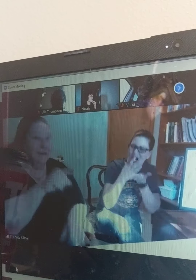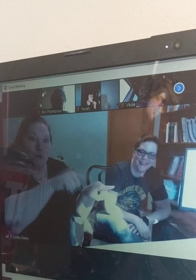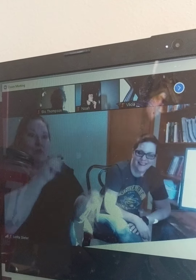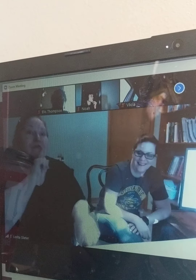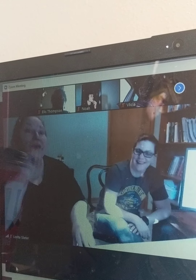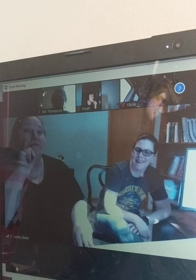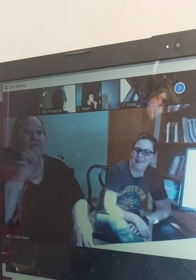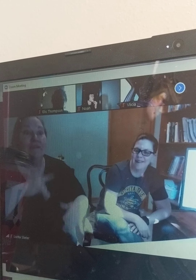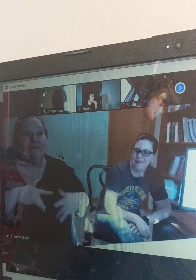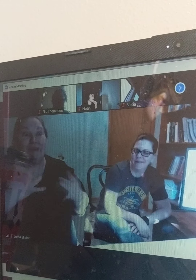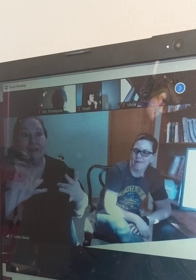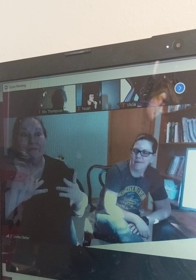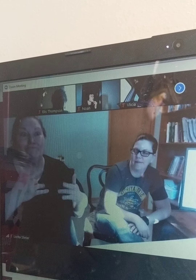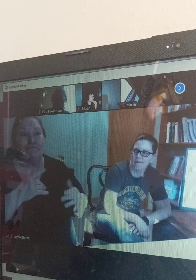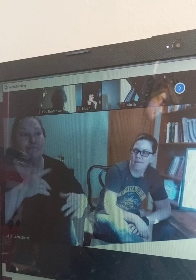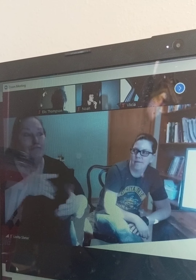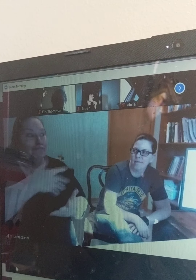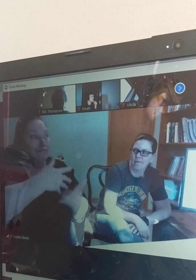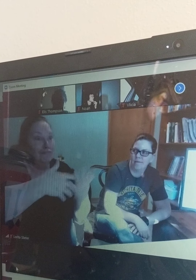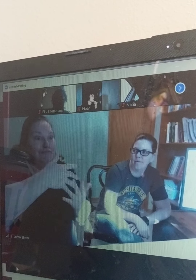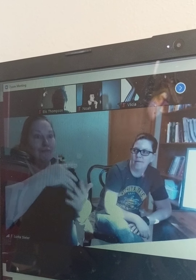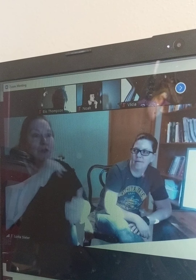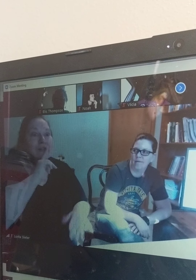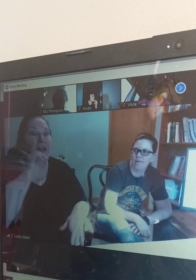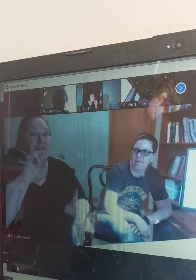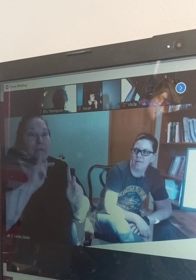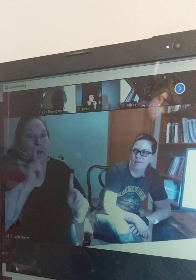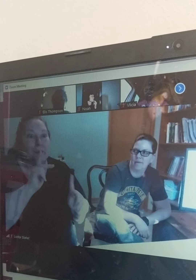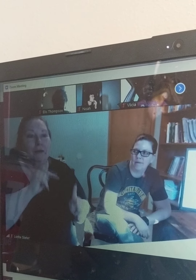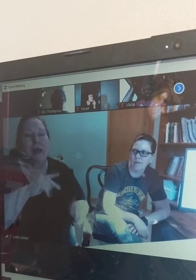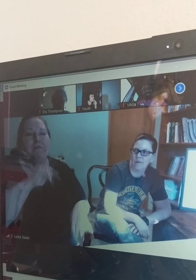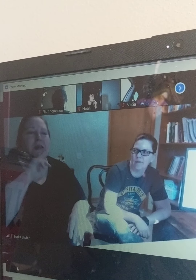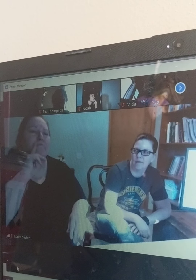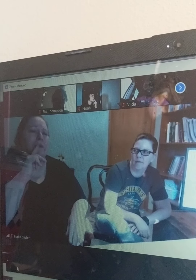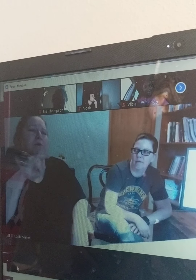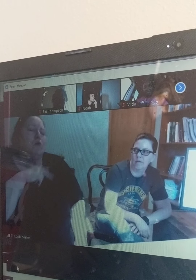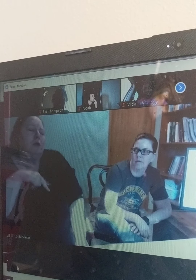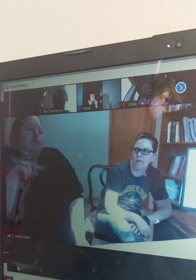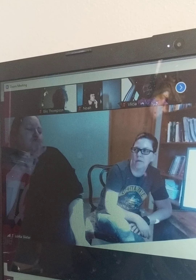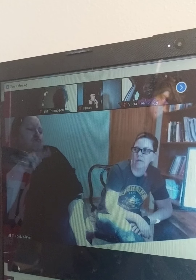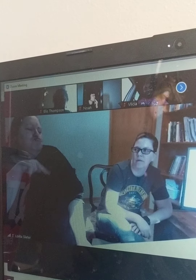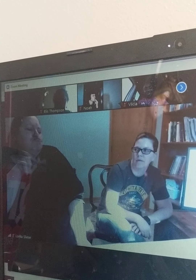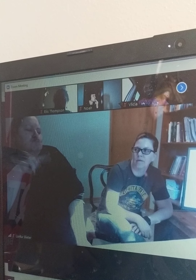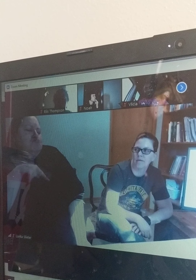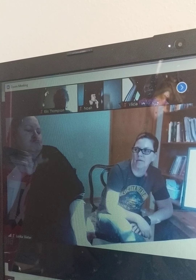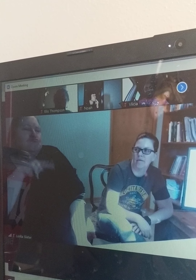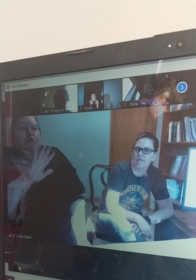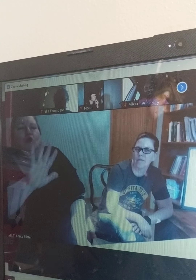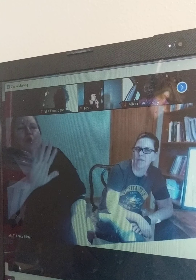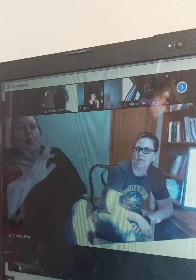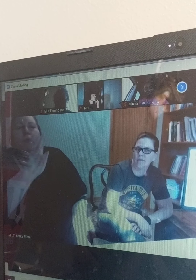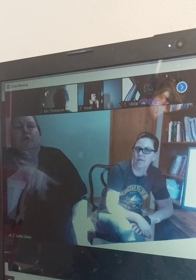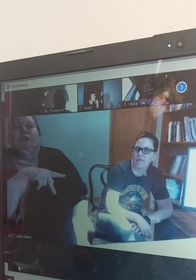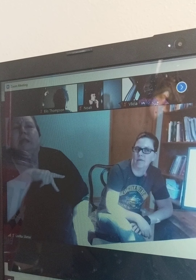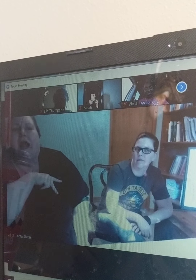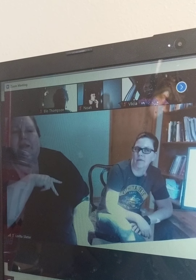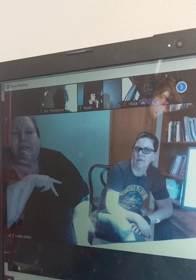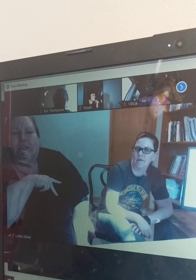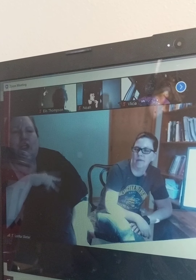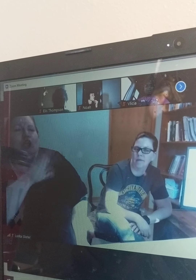really, it's something that you are really. So typically how it happens is you have to kind of socialize with deaf people, like go to deaf events